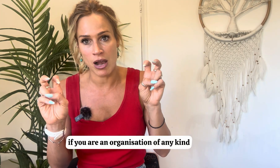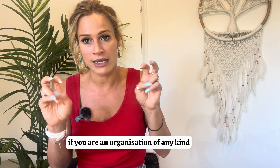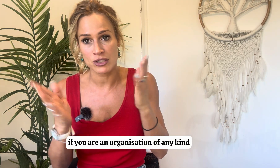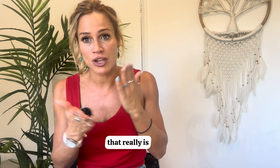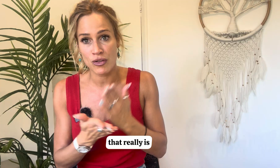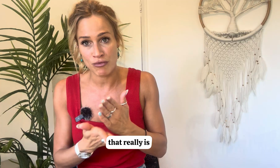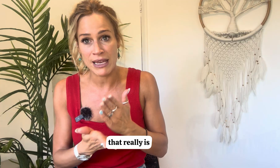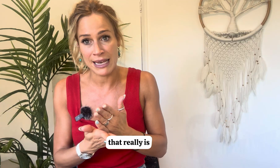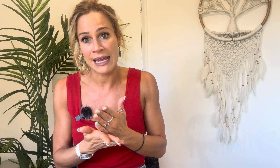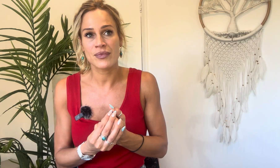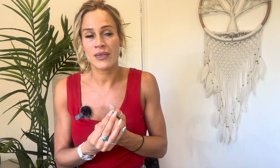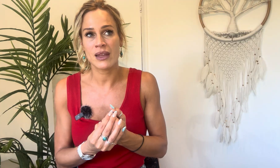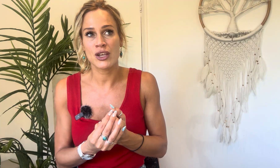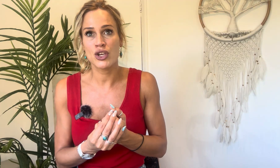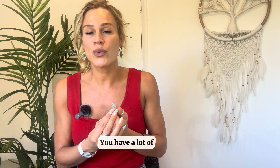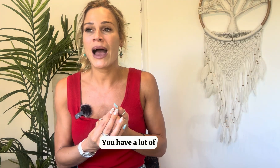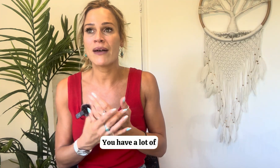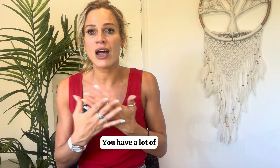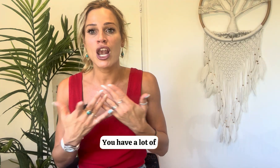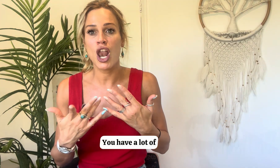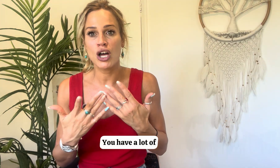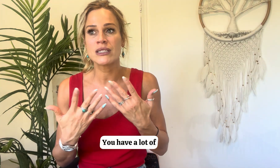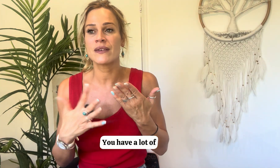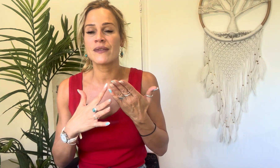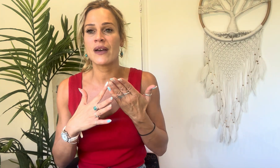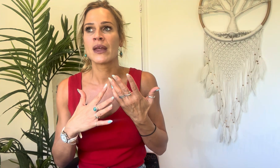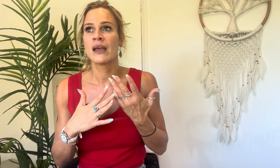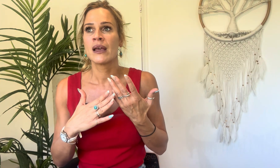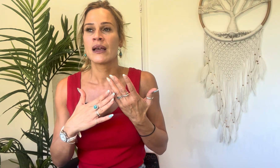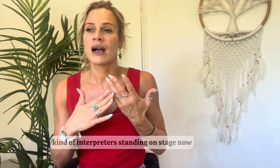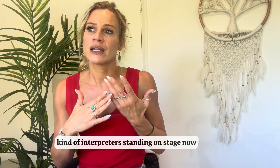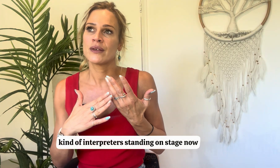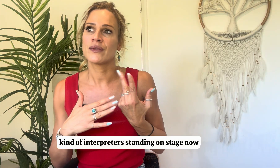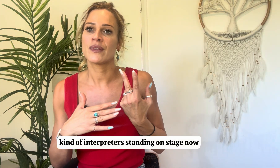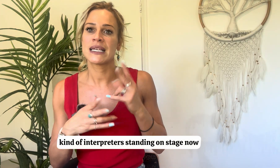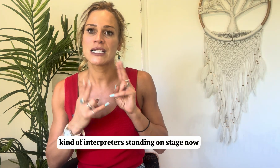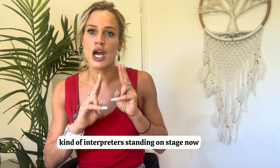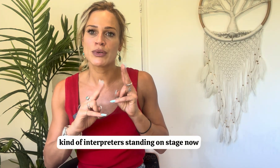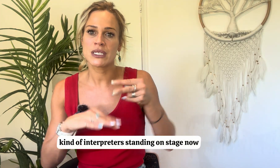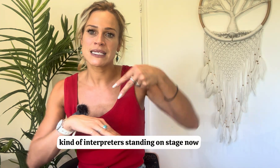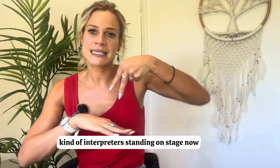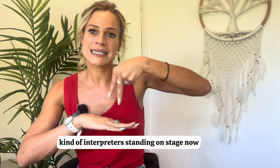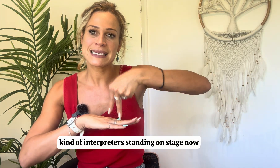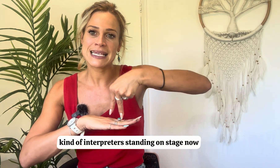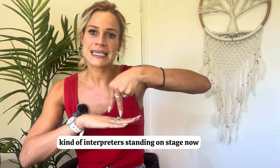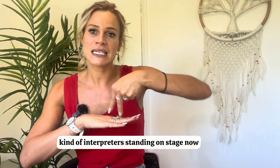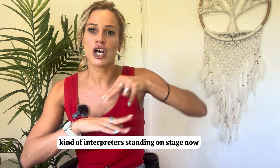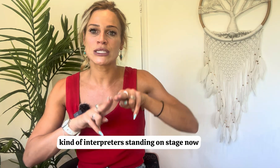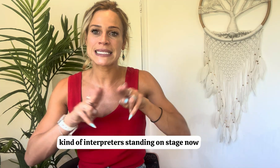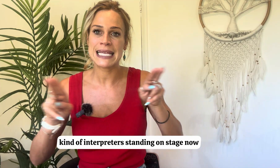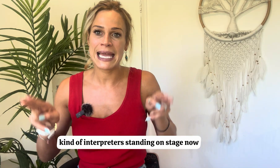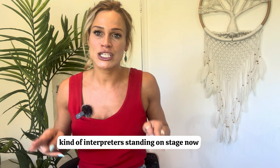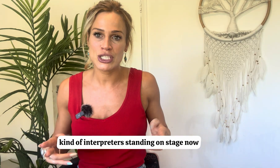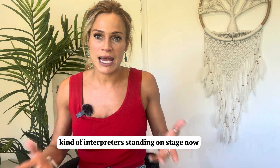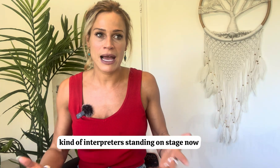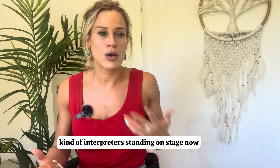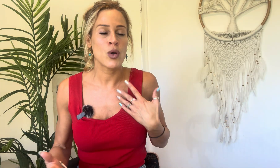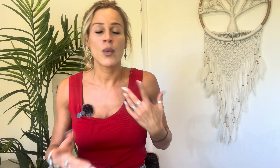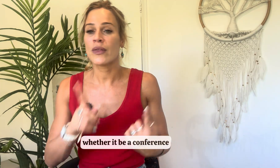kind, really. You have a lot of kind of interpreters standing on stage now, whether it